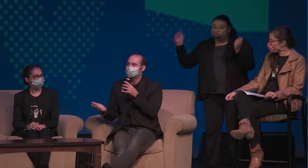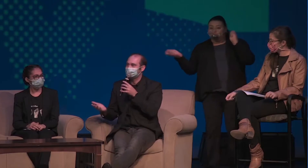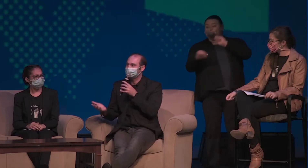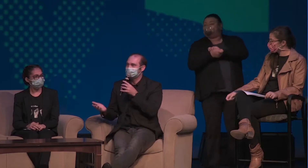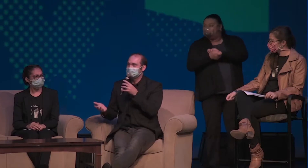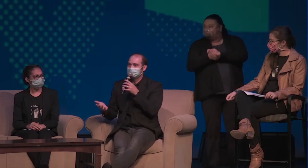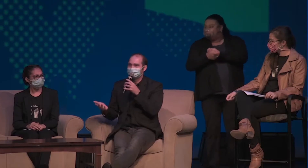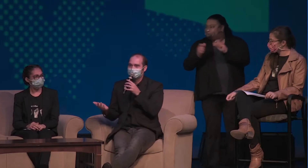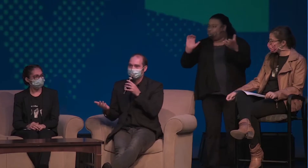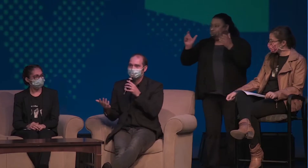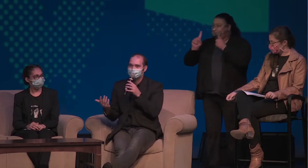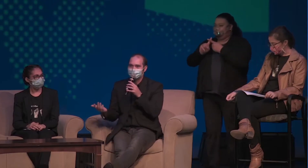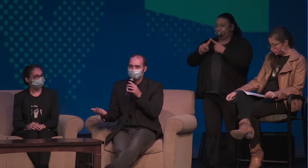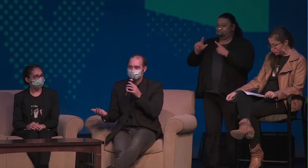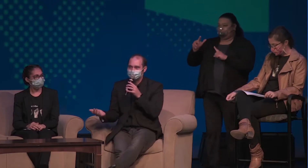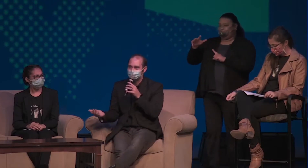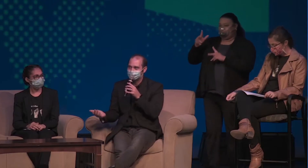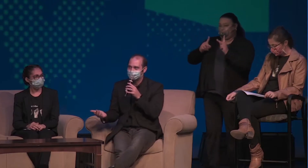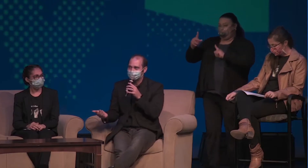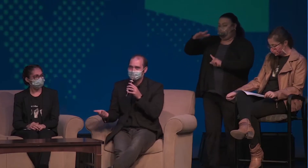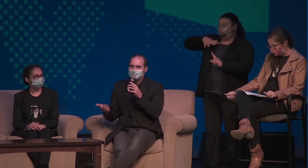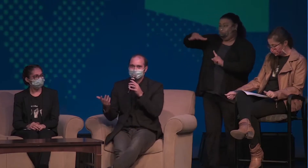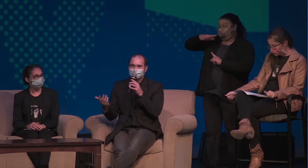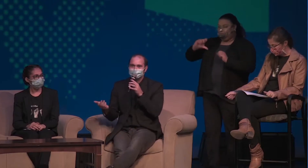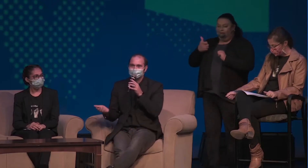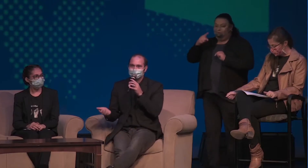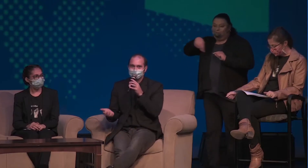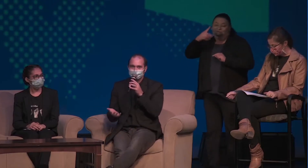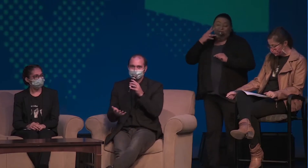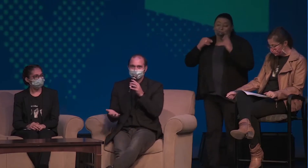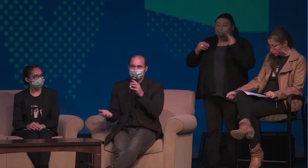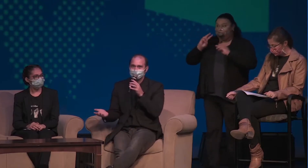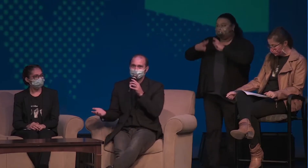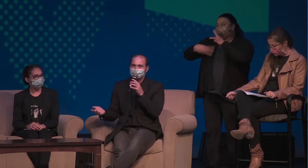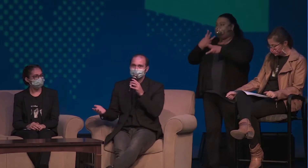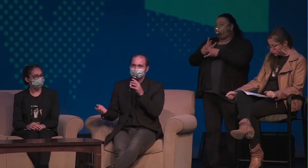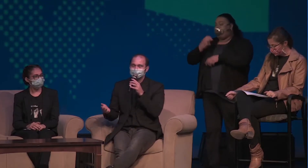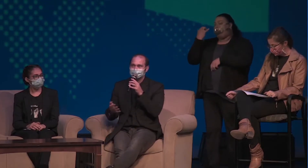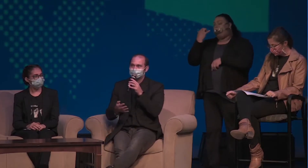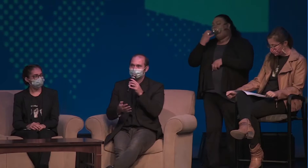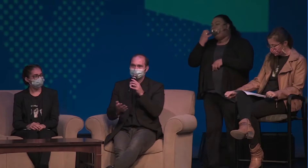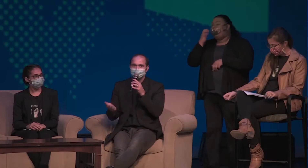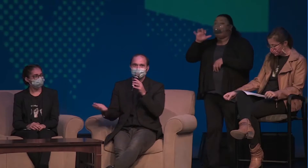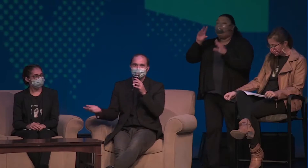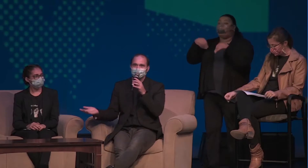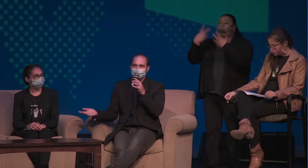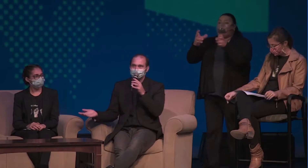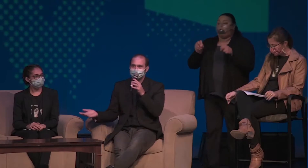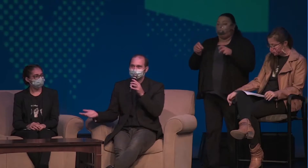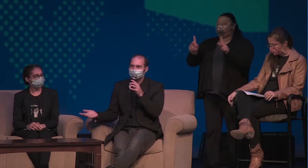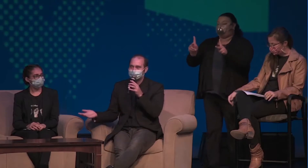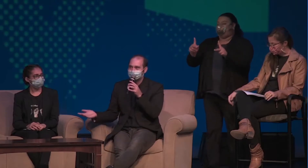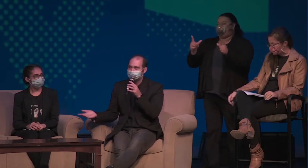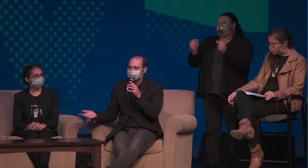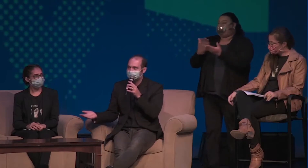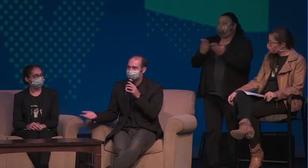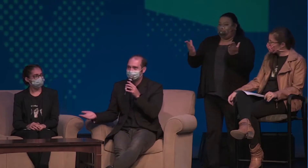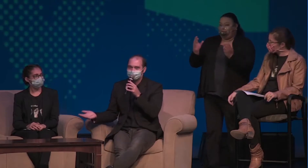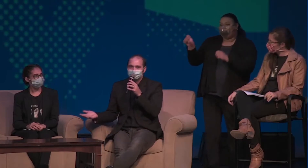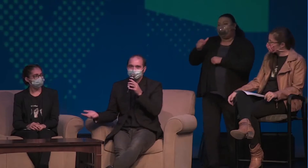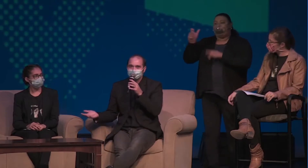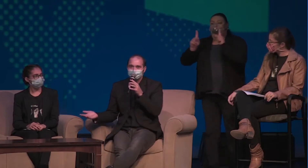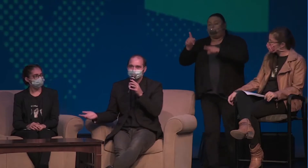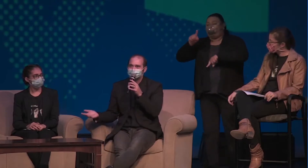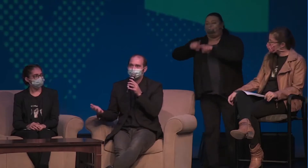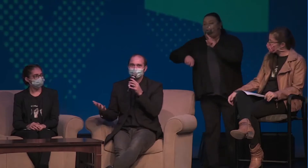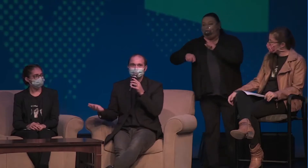those around them of the way they experience the world gives them the opportunity to then do something no one else does because